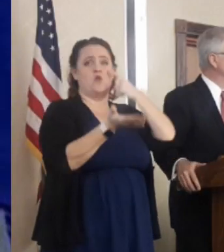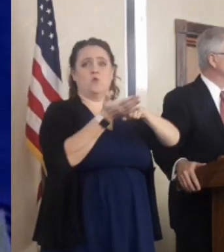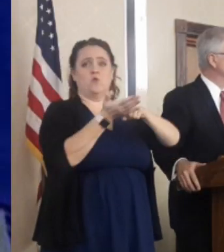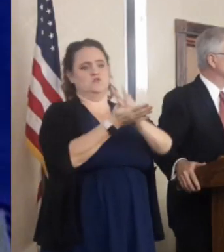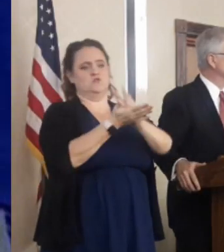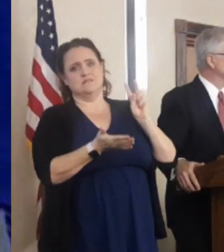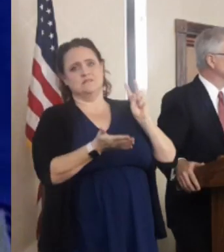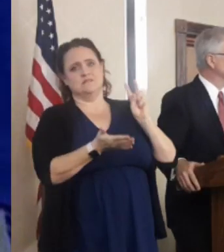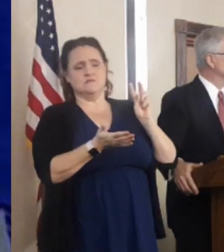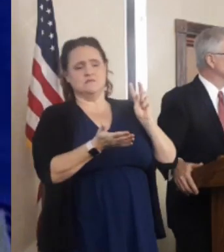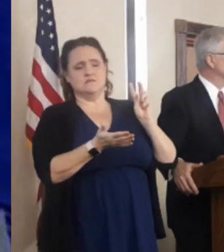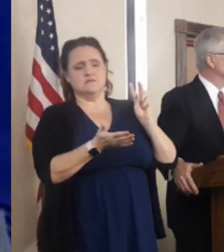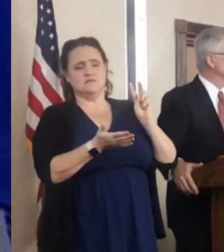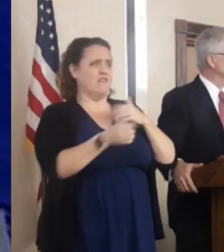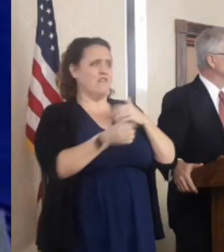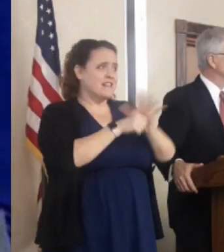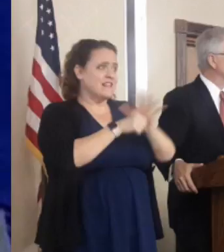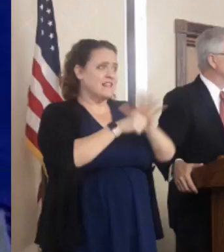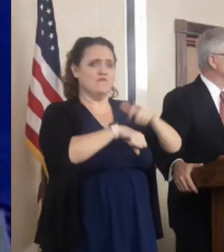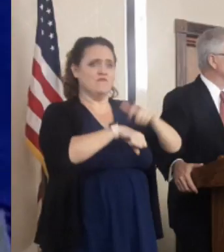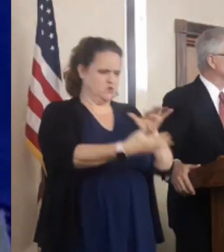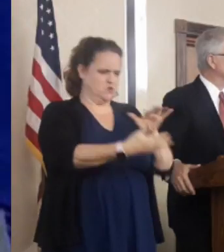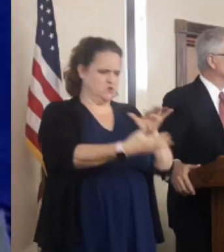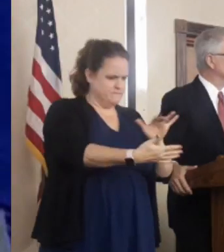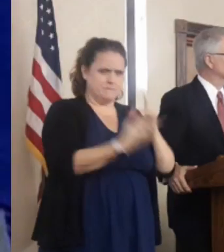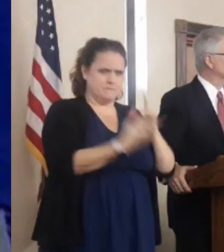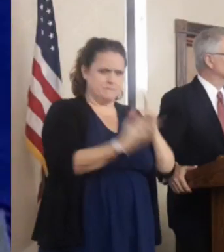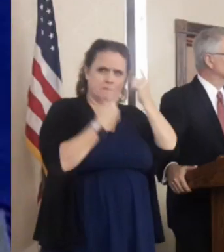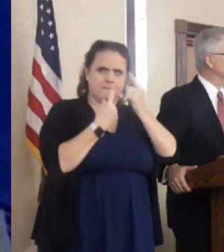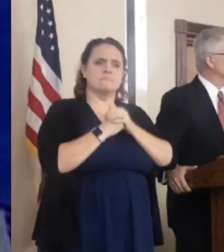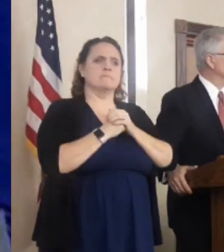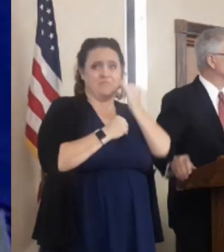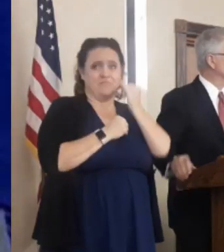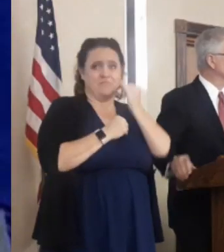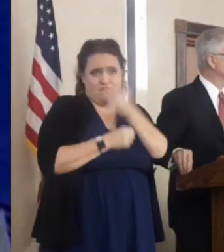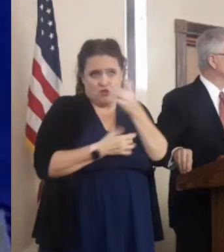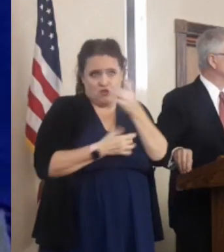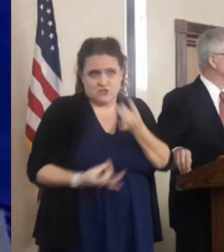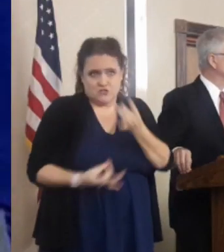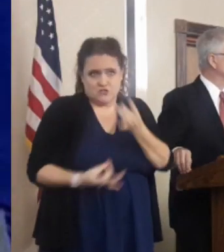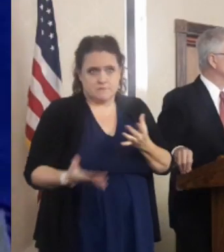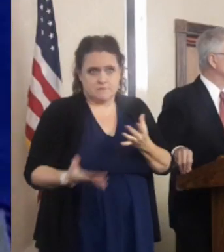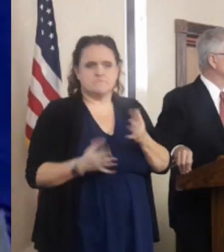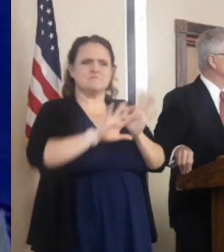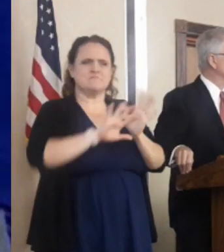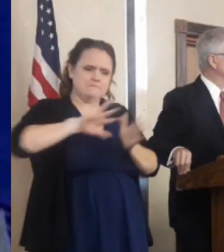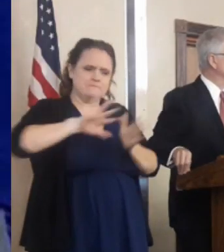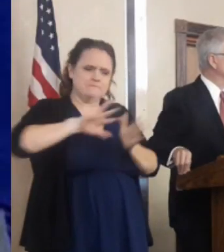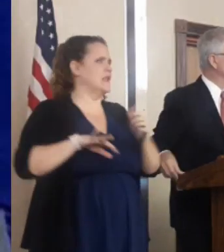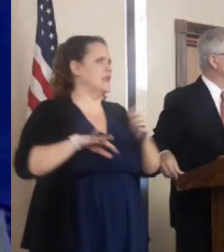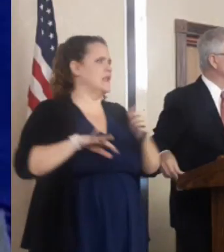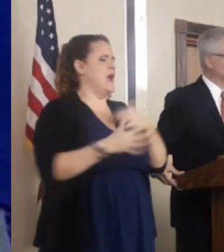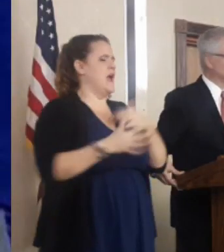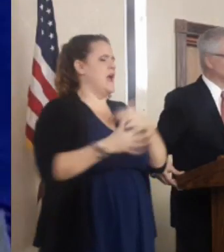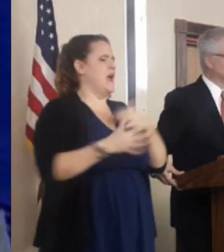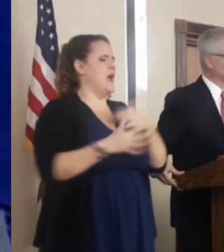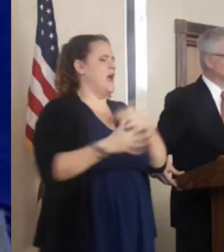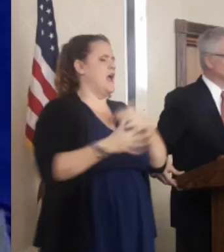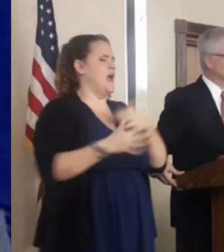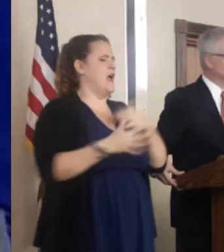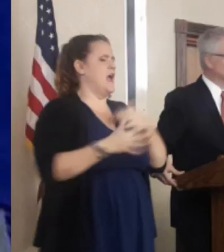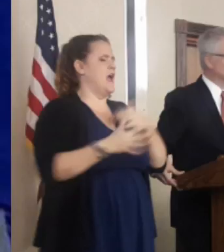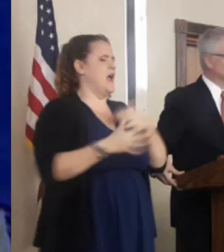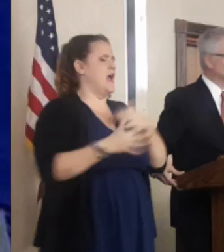time to study this if interested. I want to get away from that and talk about the effect that this will